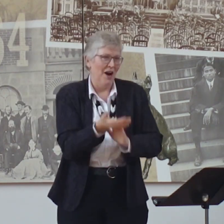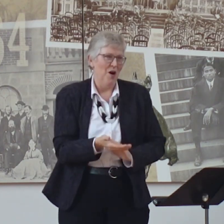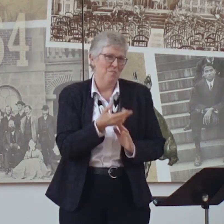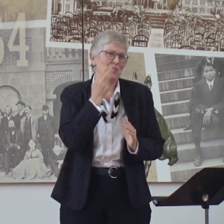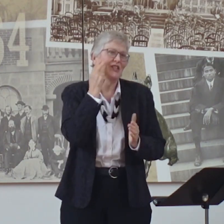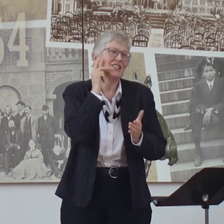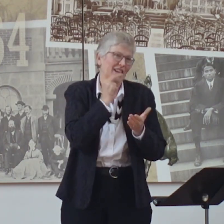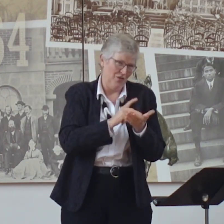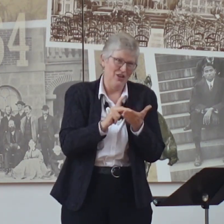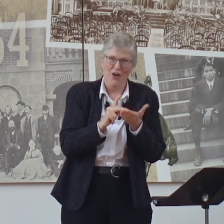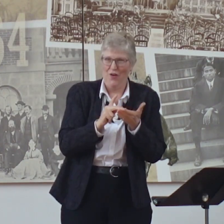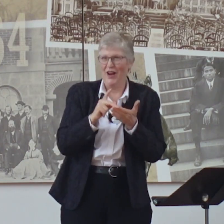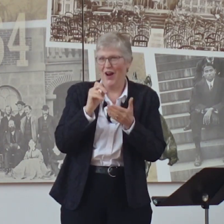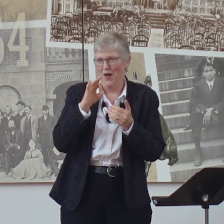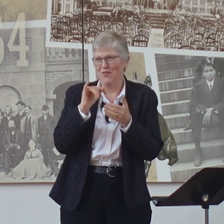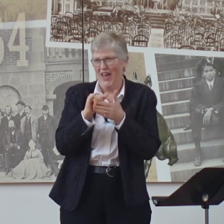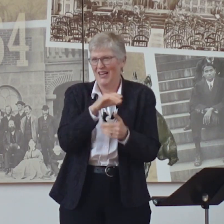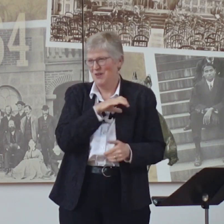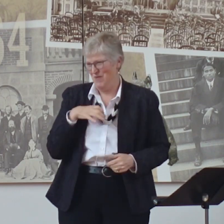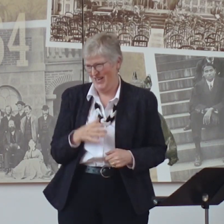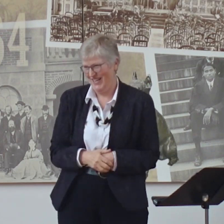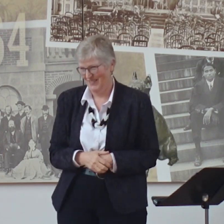to become the secretary of whatever that committee was.